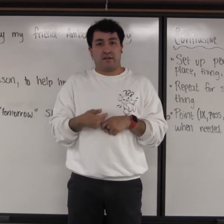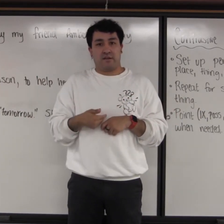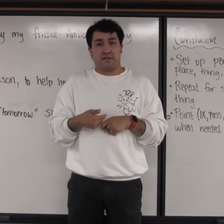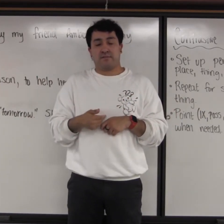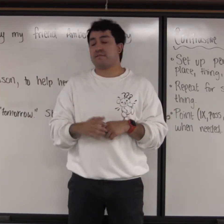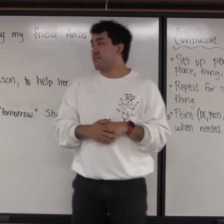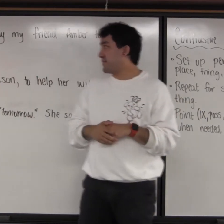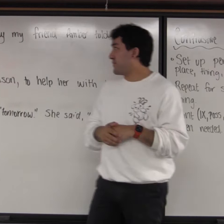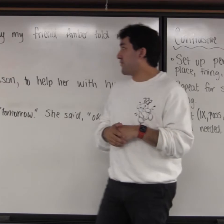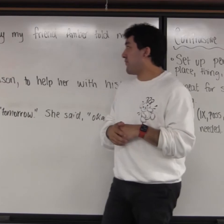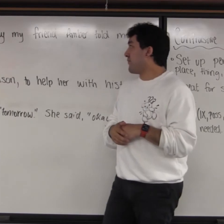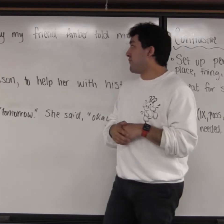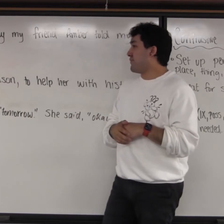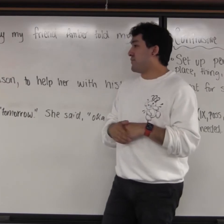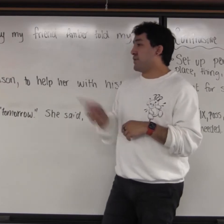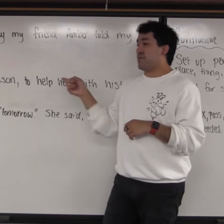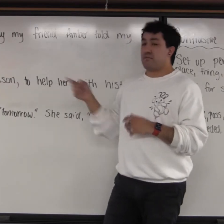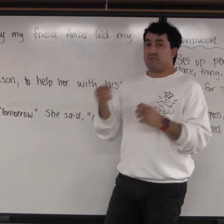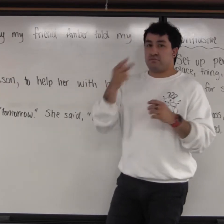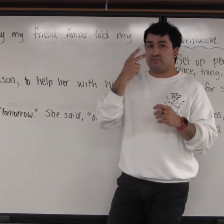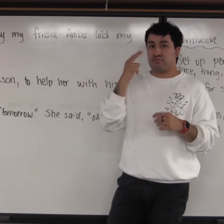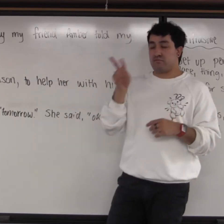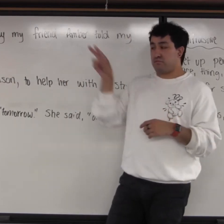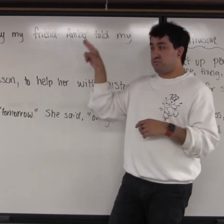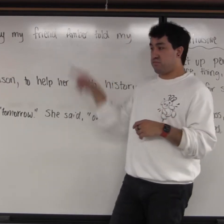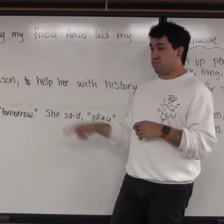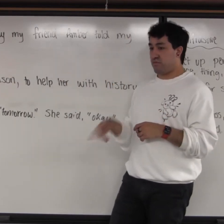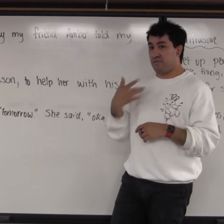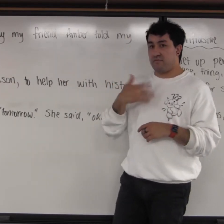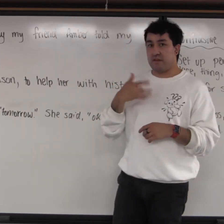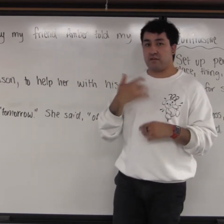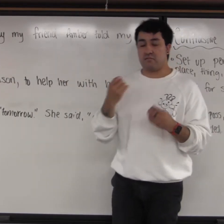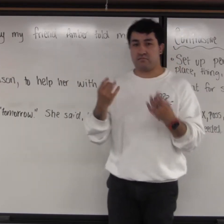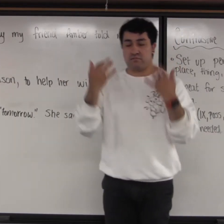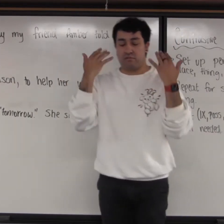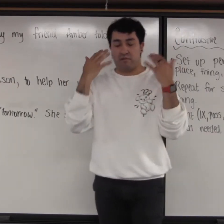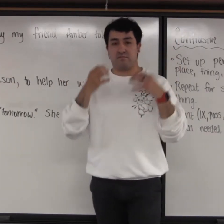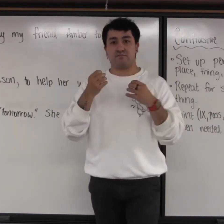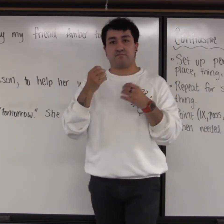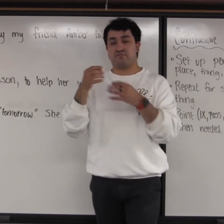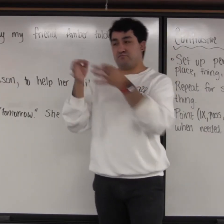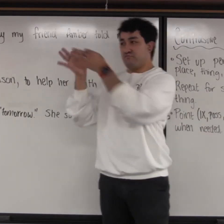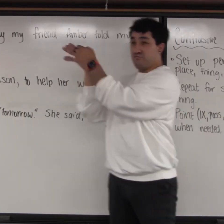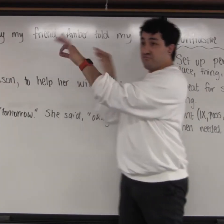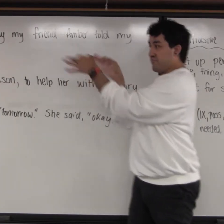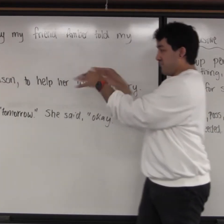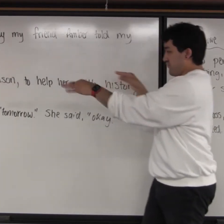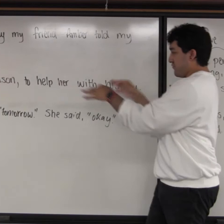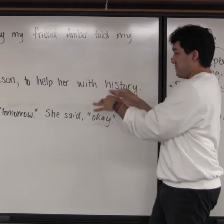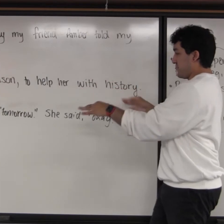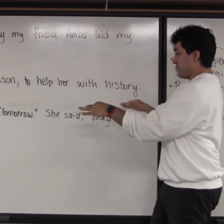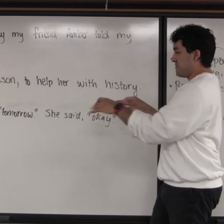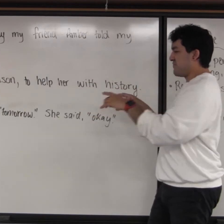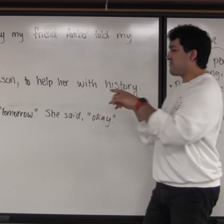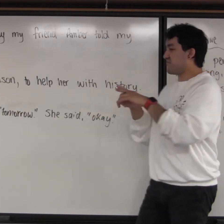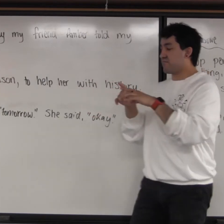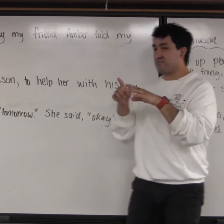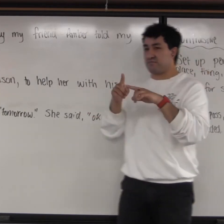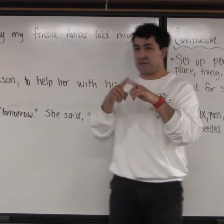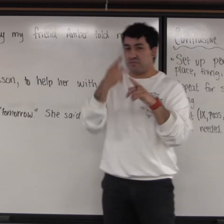I am. So I can be narrator, I can become the actor, I can become the person, I can become the character. And so this is the example we're going to work on today.